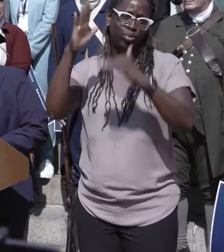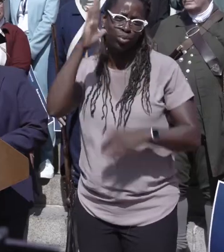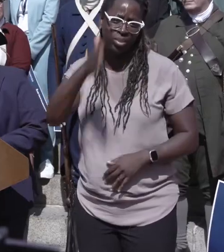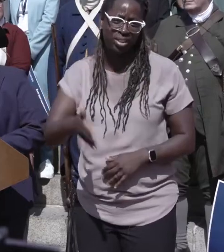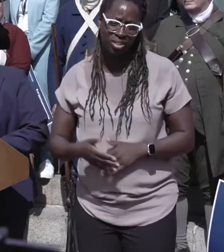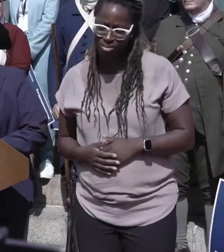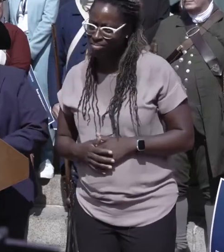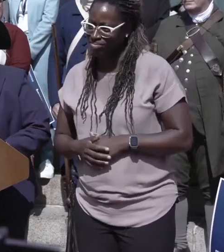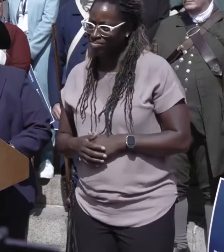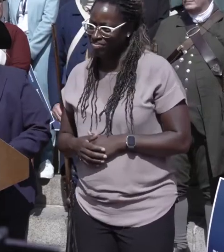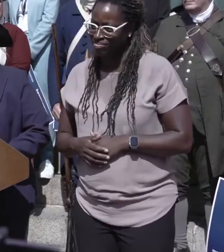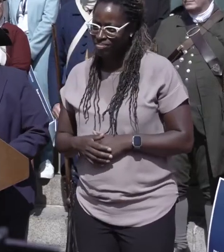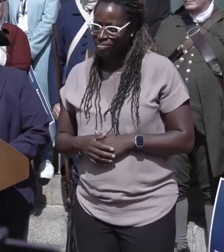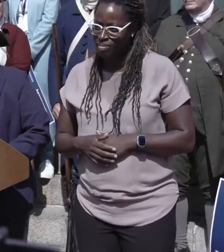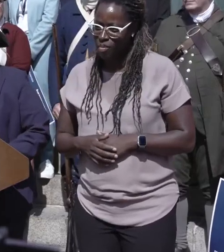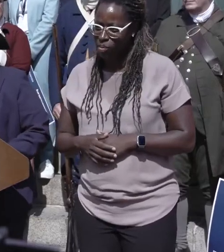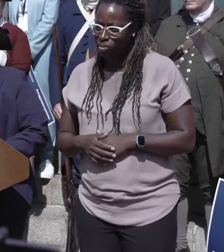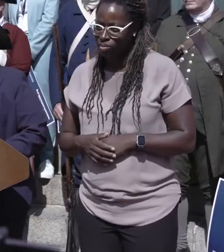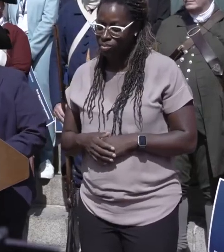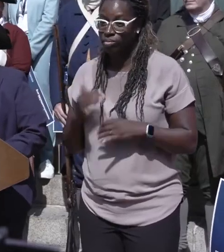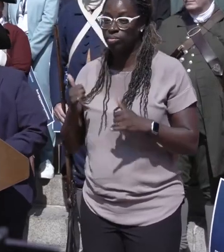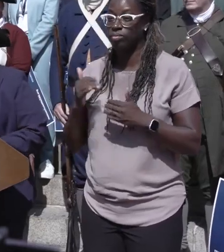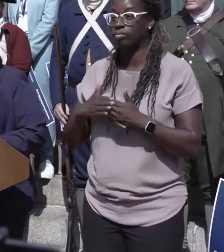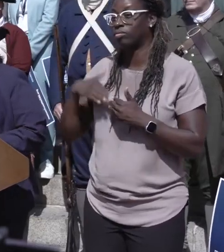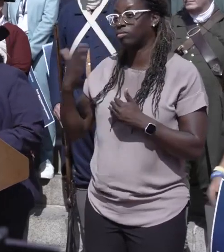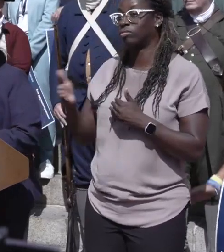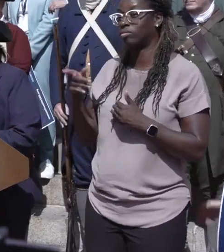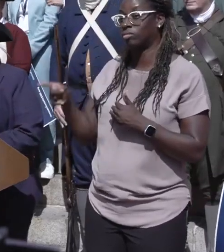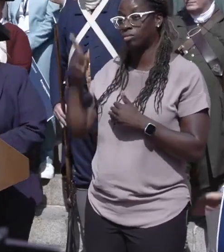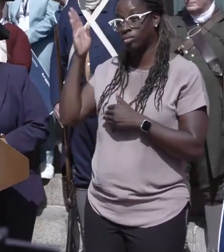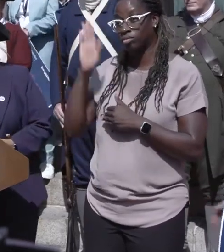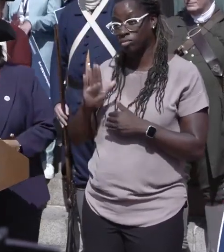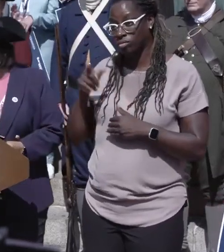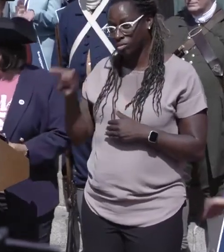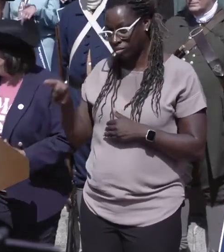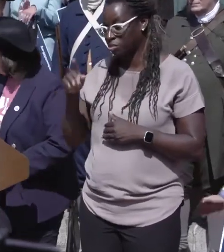of America's revolutionary state capital, our great mayor, Michelle Wu.